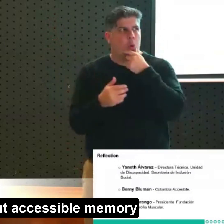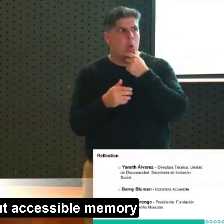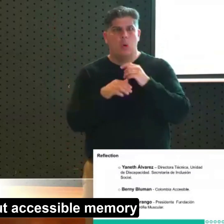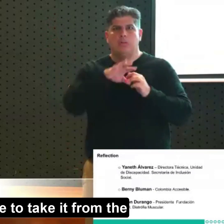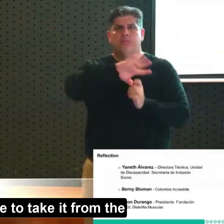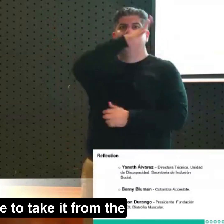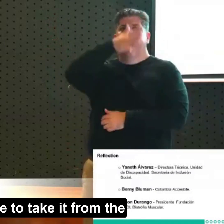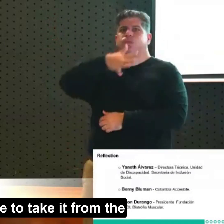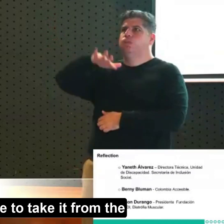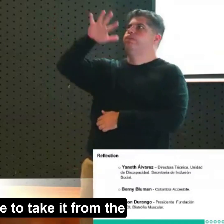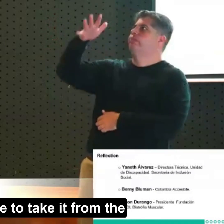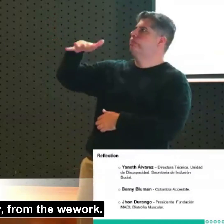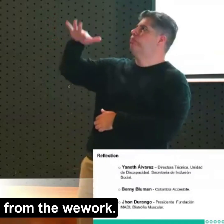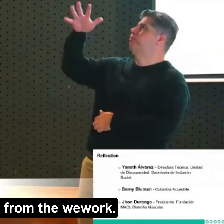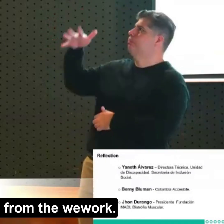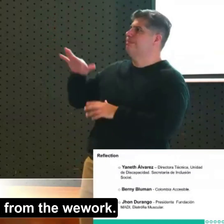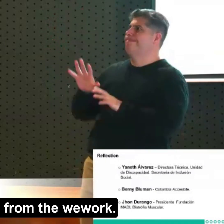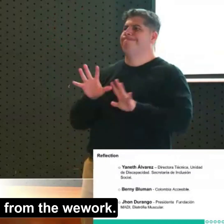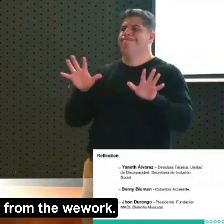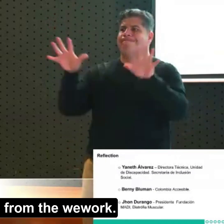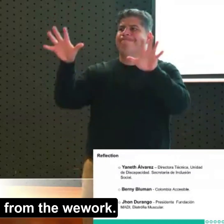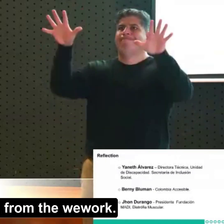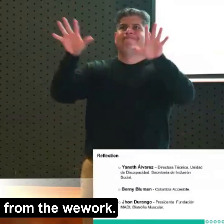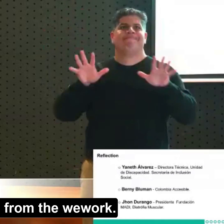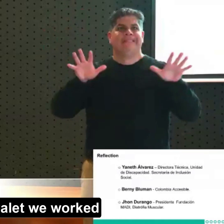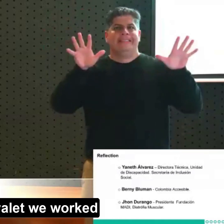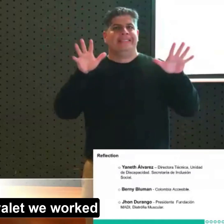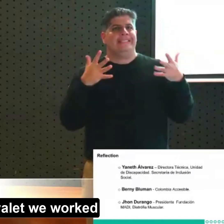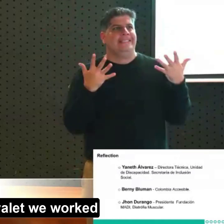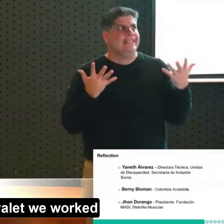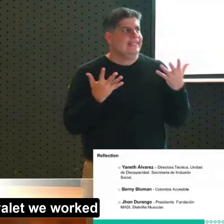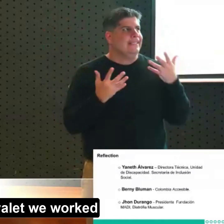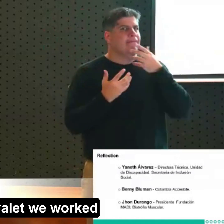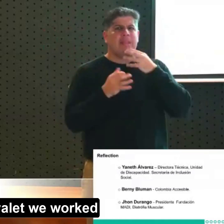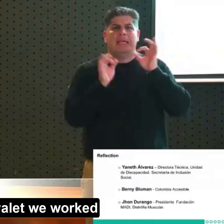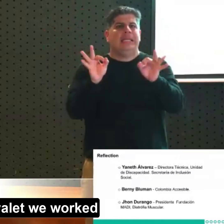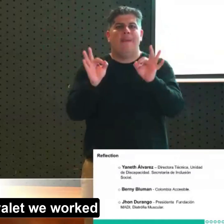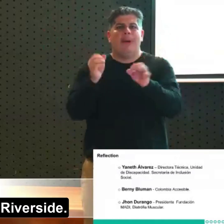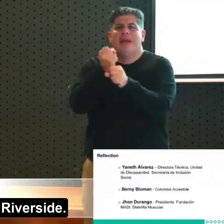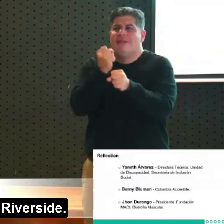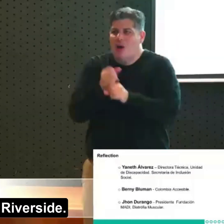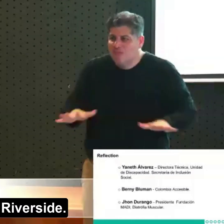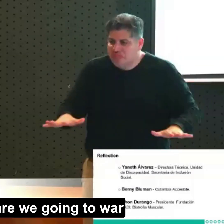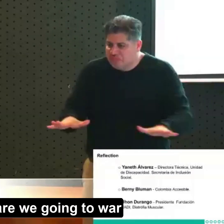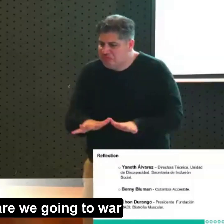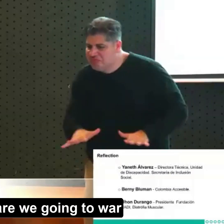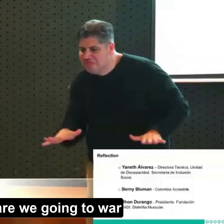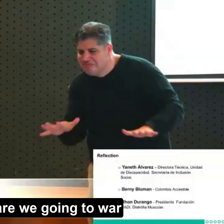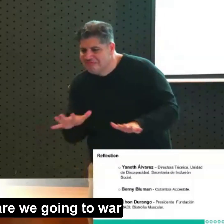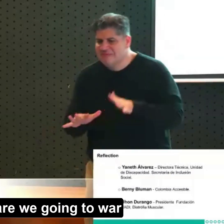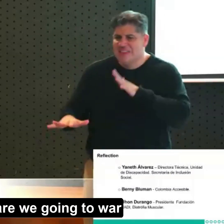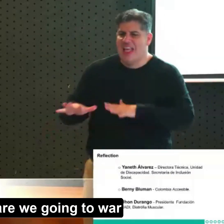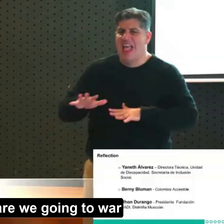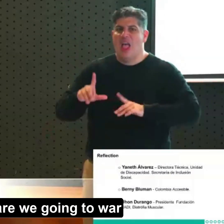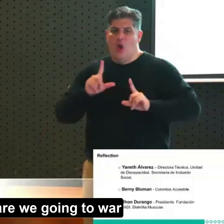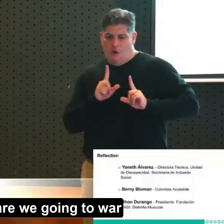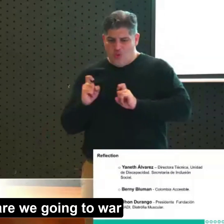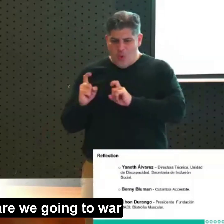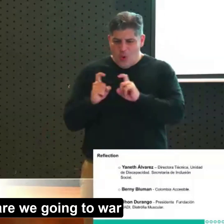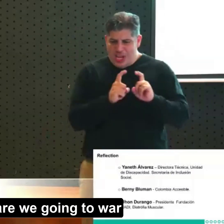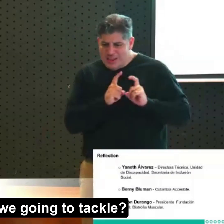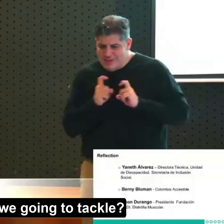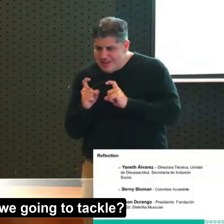accessible in Medellín. We have to think it from the periphery, we work on the valley, we work the tourist side, and where do we